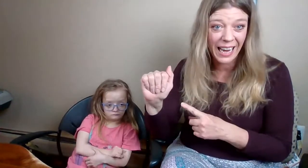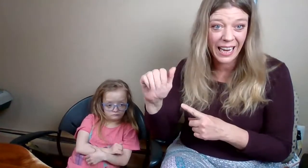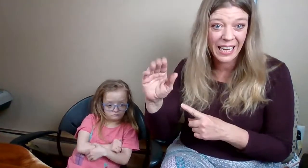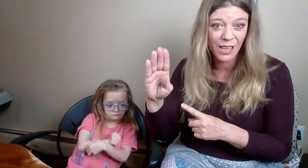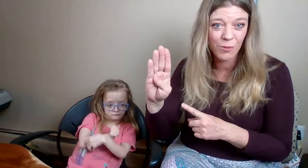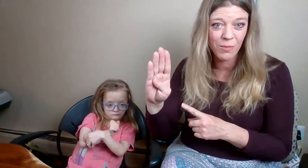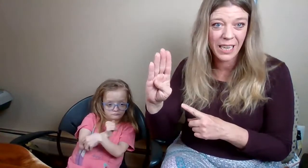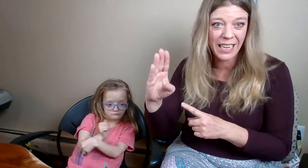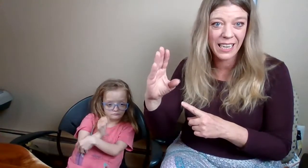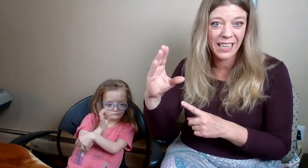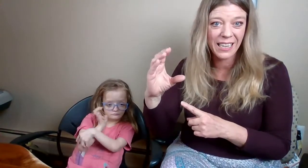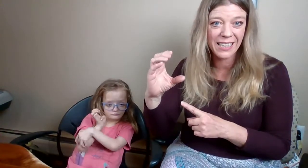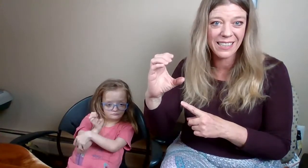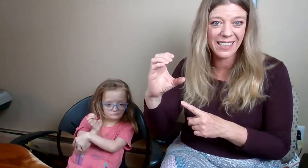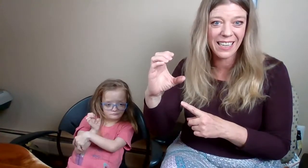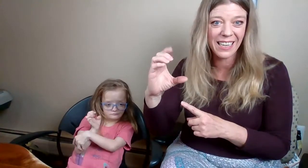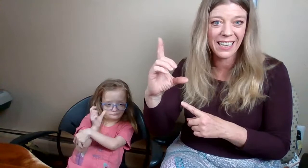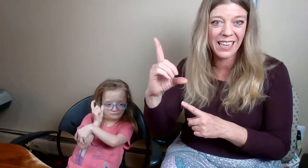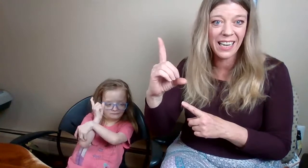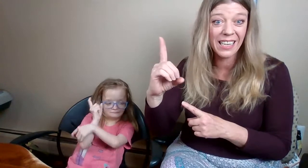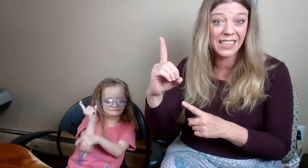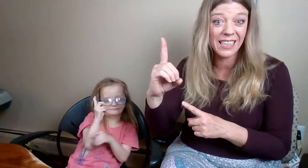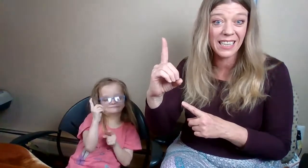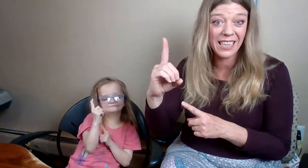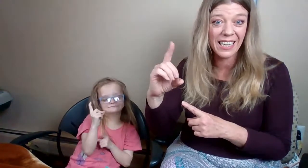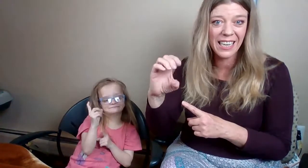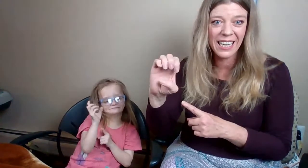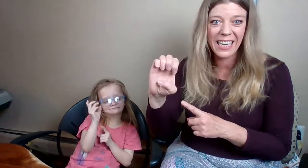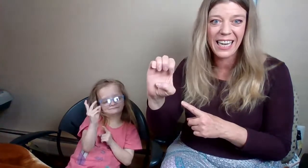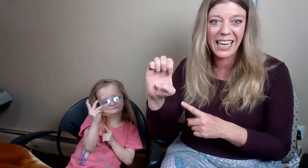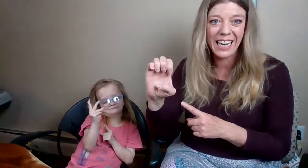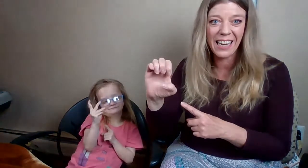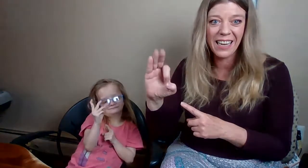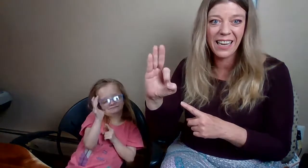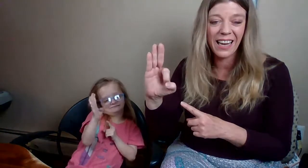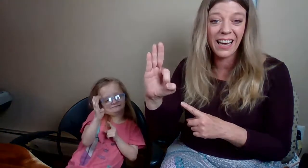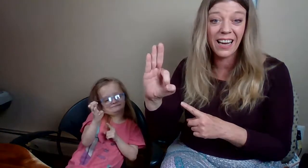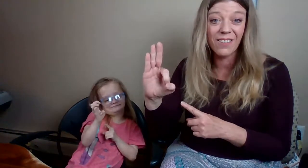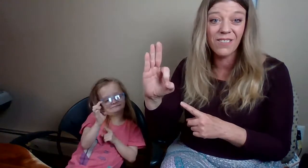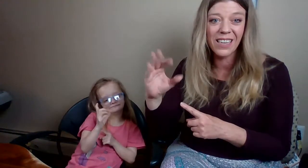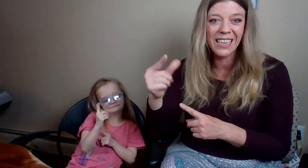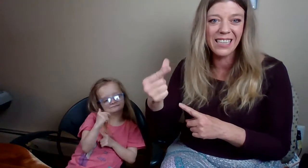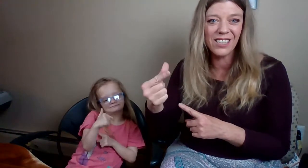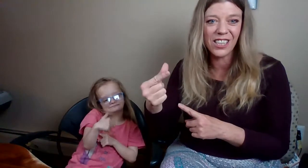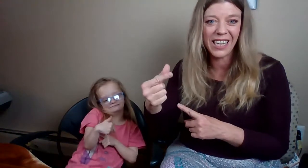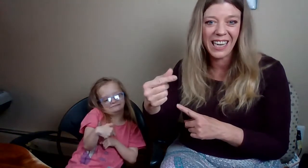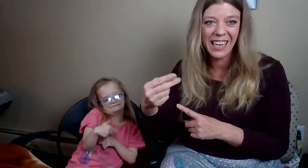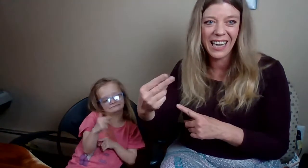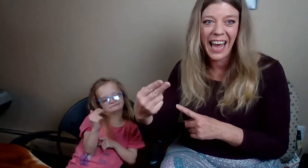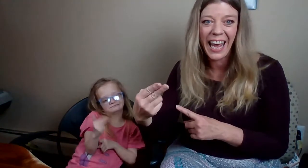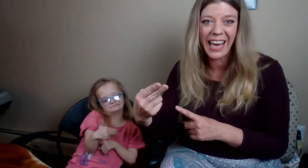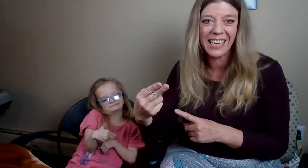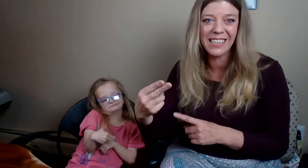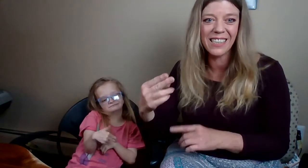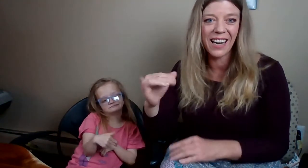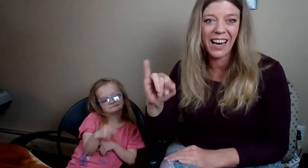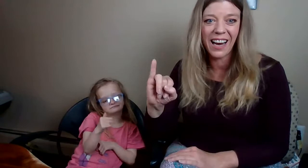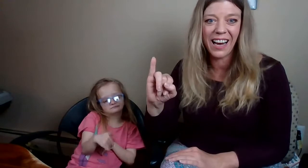A, B, C, D, E, F, G, H,